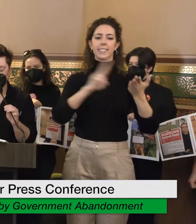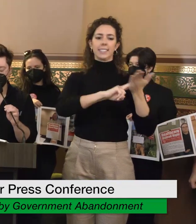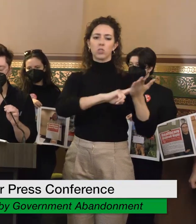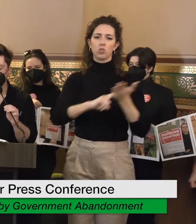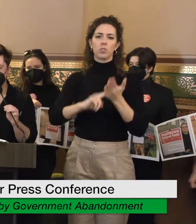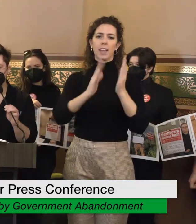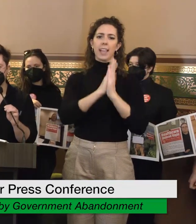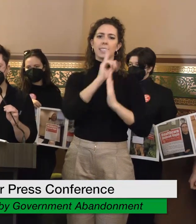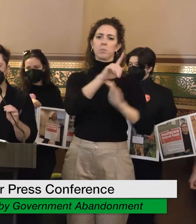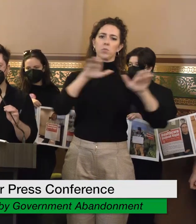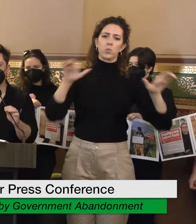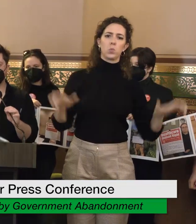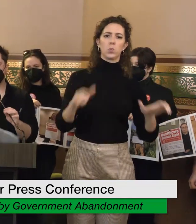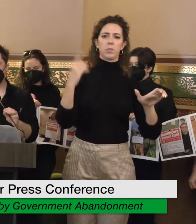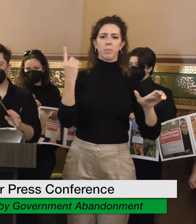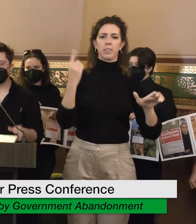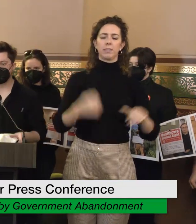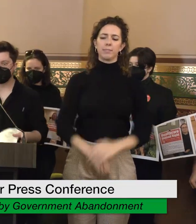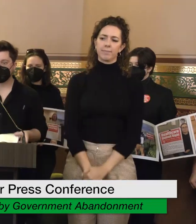to take action.